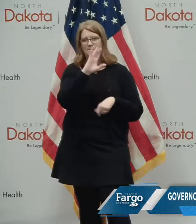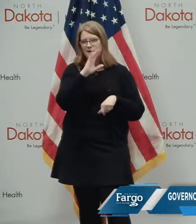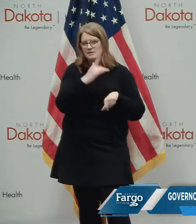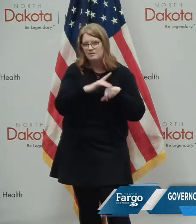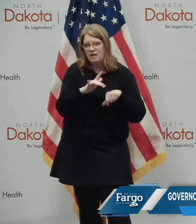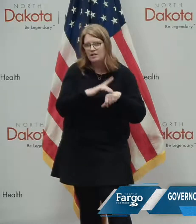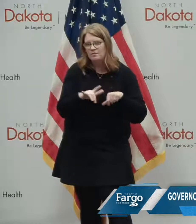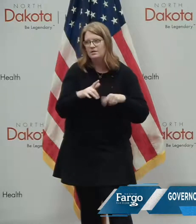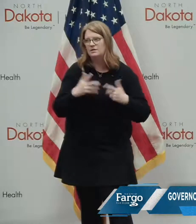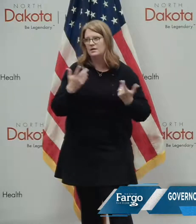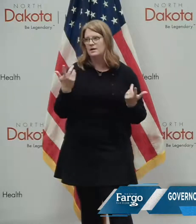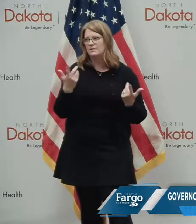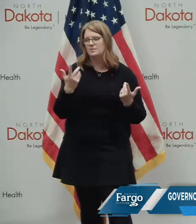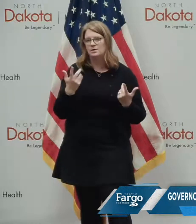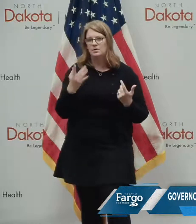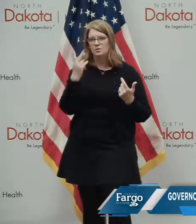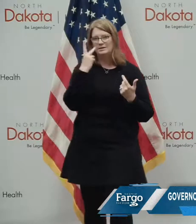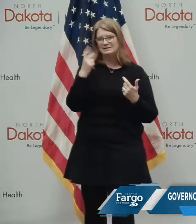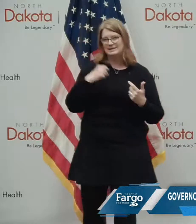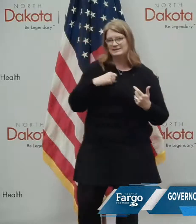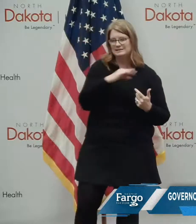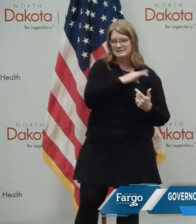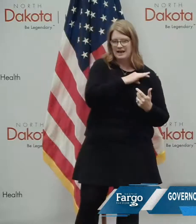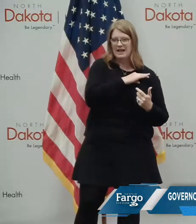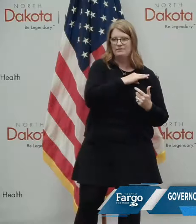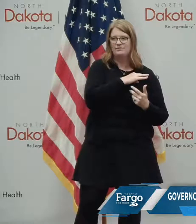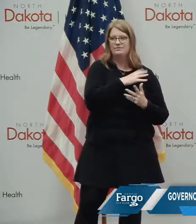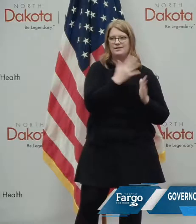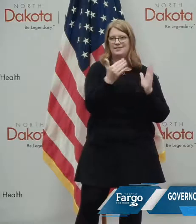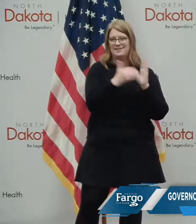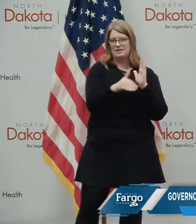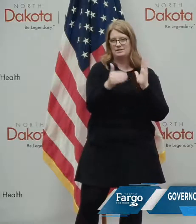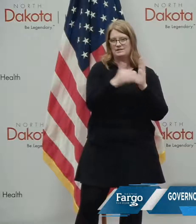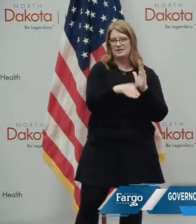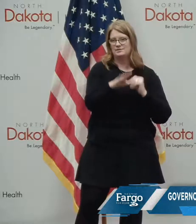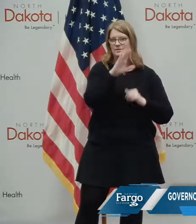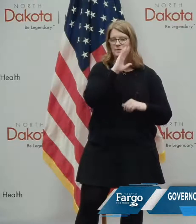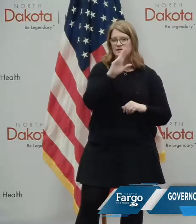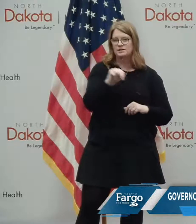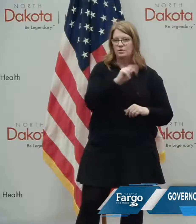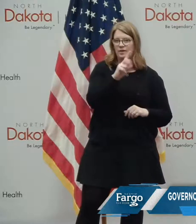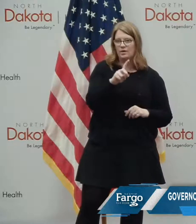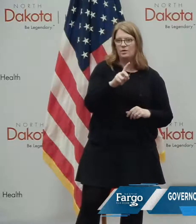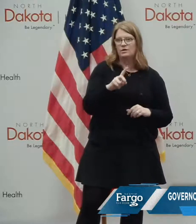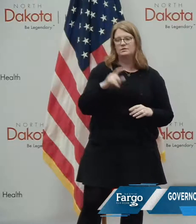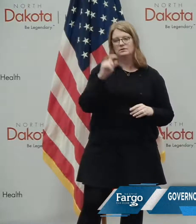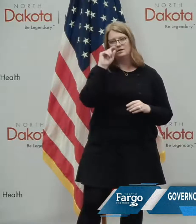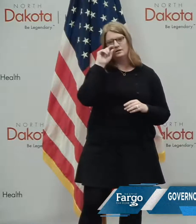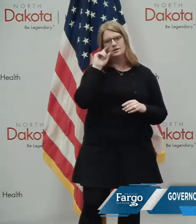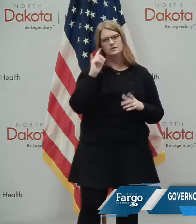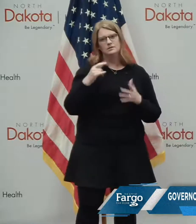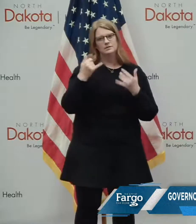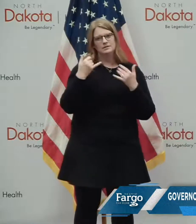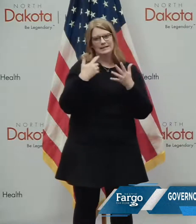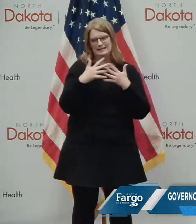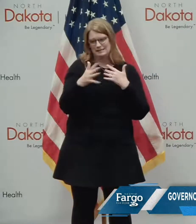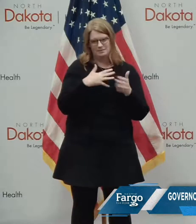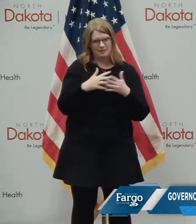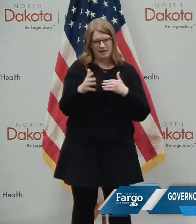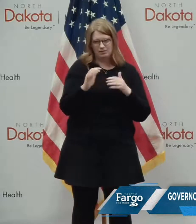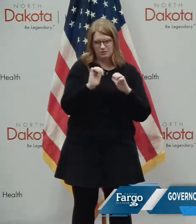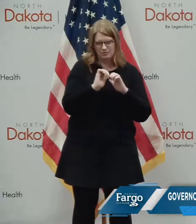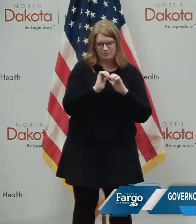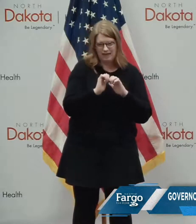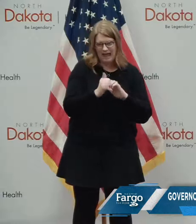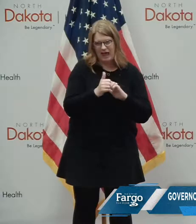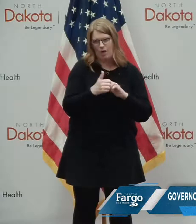Even conservatively, when you're looking at staff, we're talking about thousands of beds in North Dakota. So we're really still talking about, no matter how you slice it, we're talking